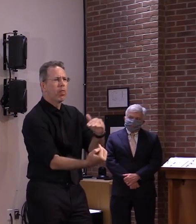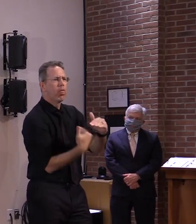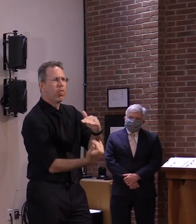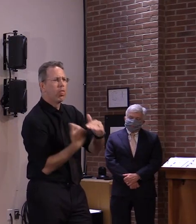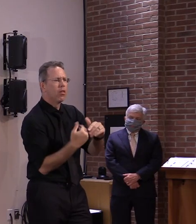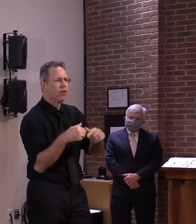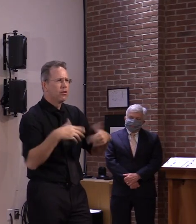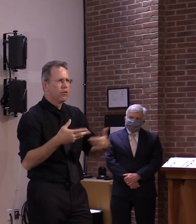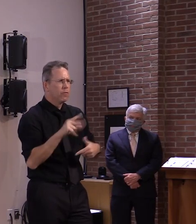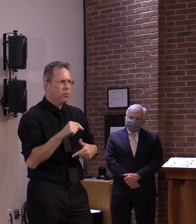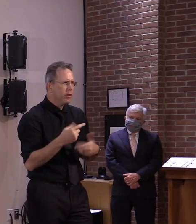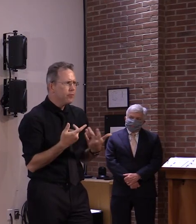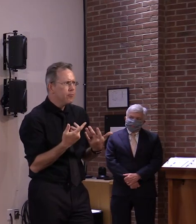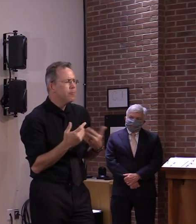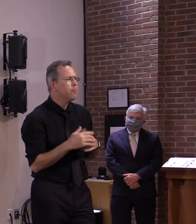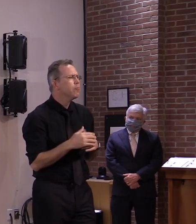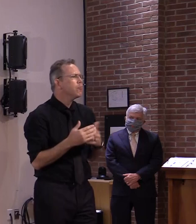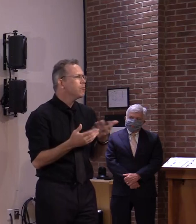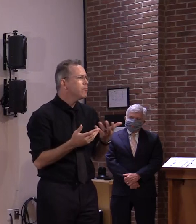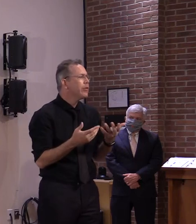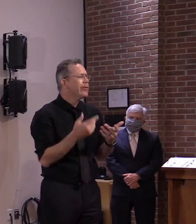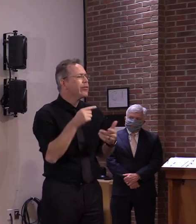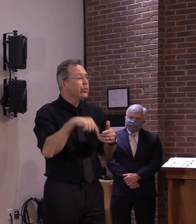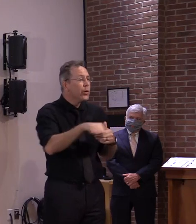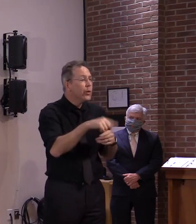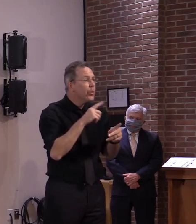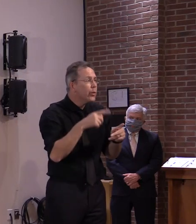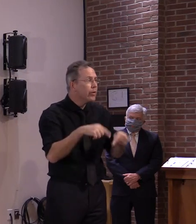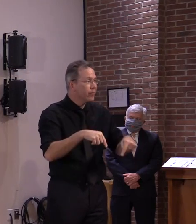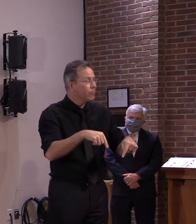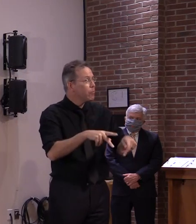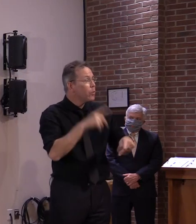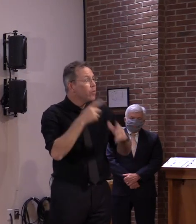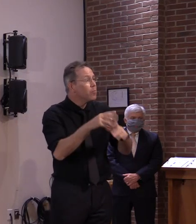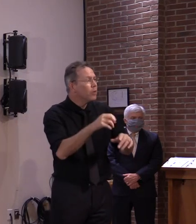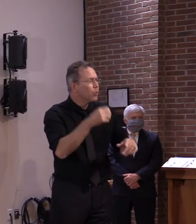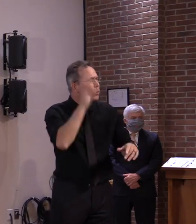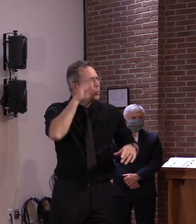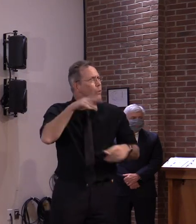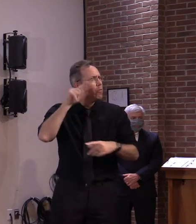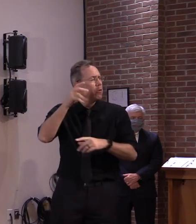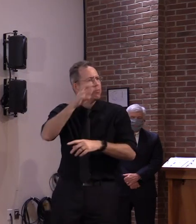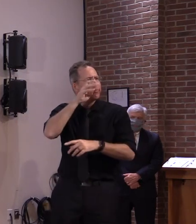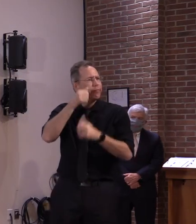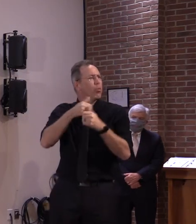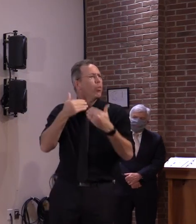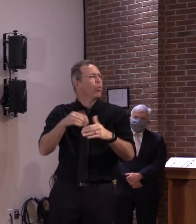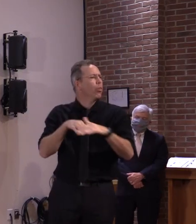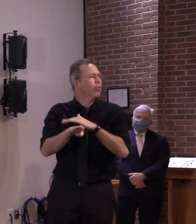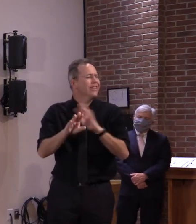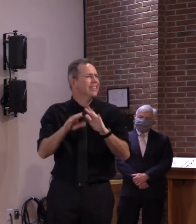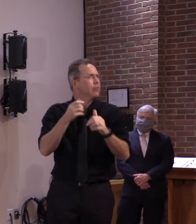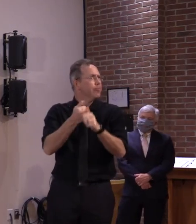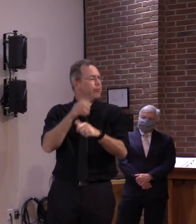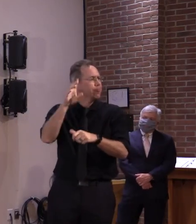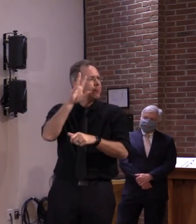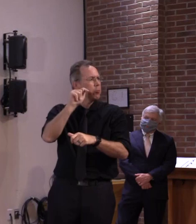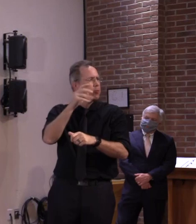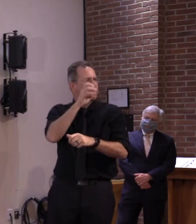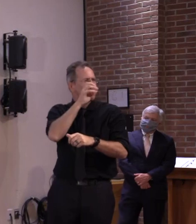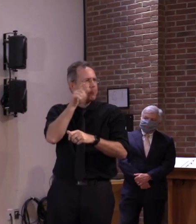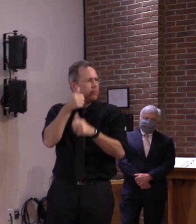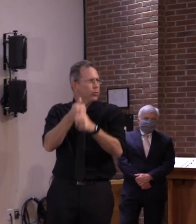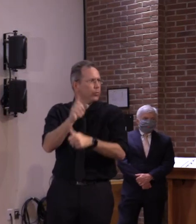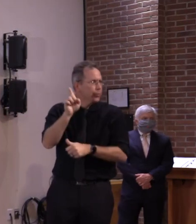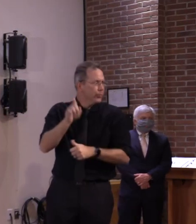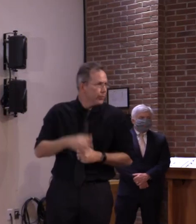think most know that Vermont is probably the most restrictive, but as the governor pointed out, it's a little harder for them